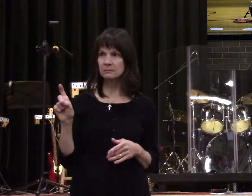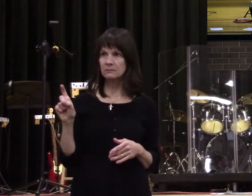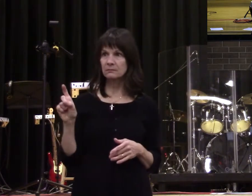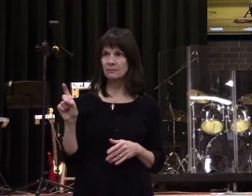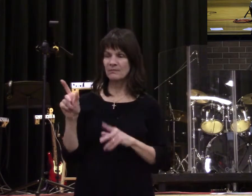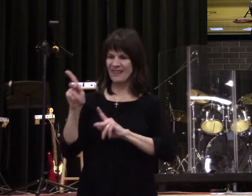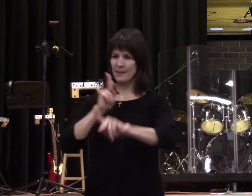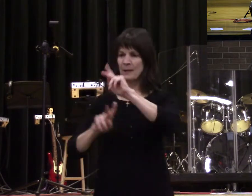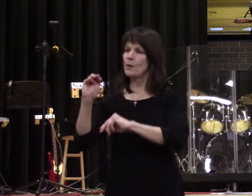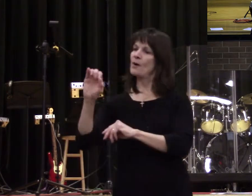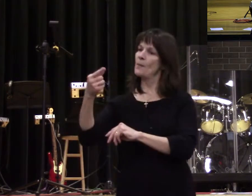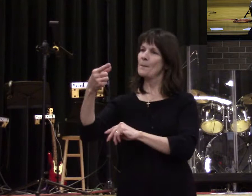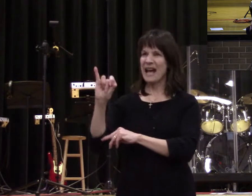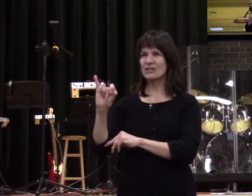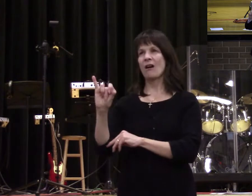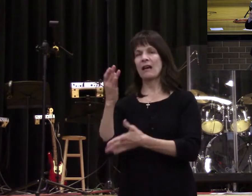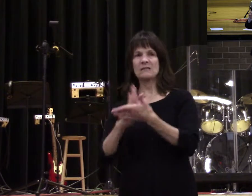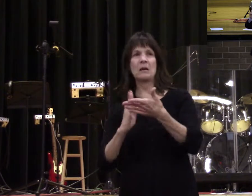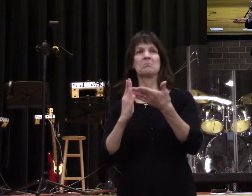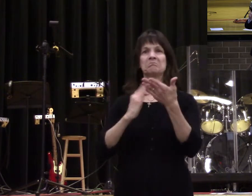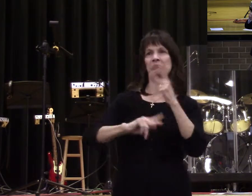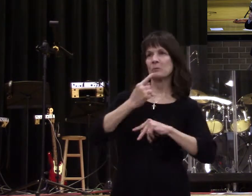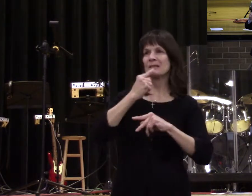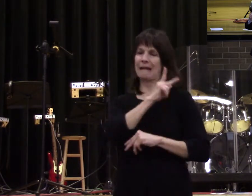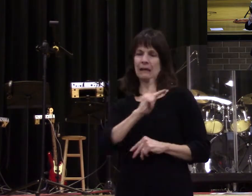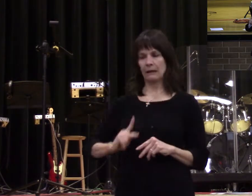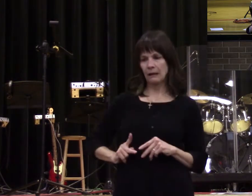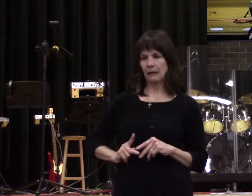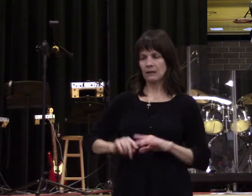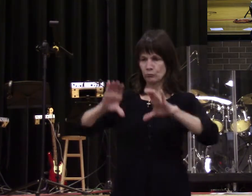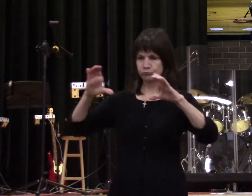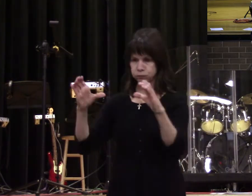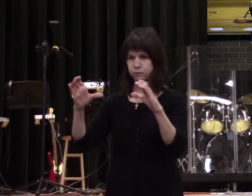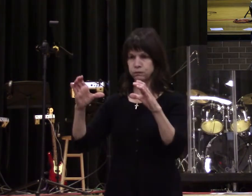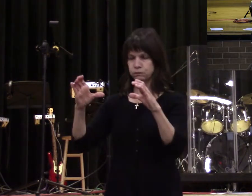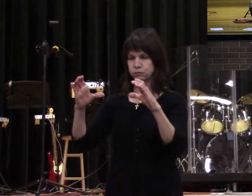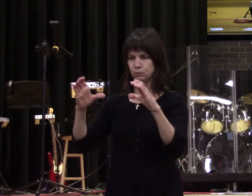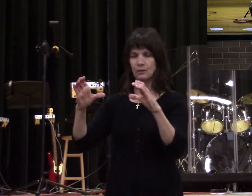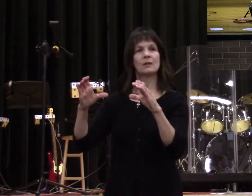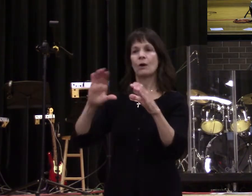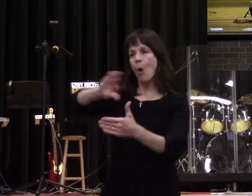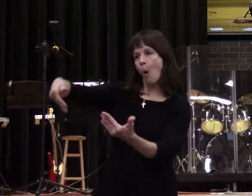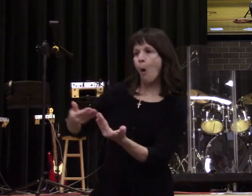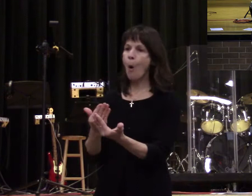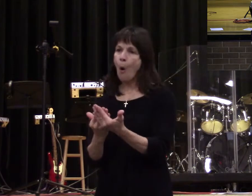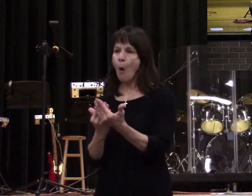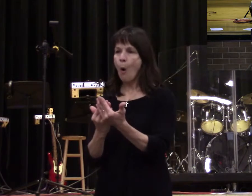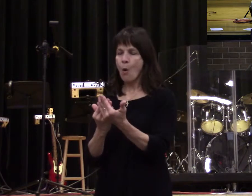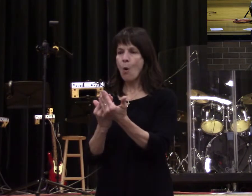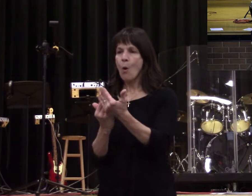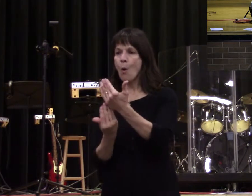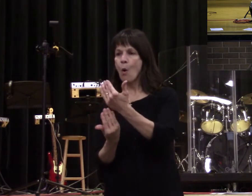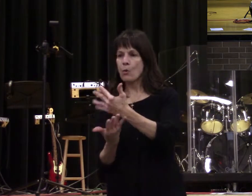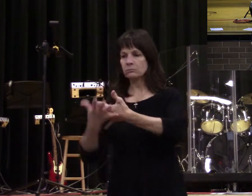politically connected men came with one main heart, And that was to worship and to